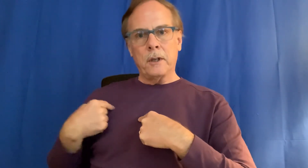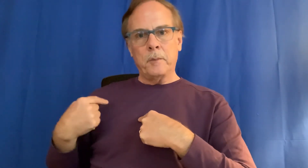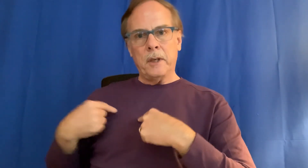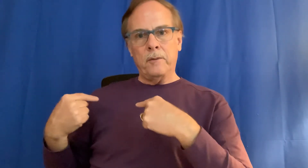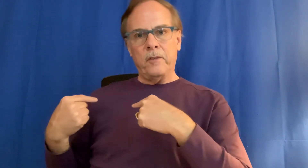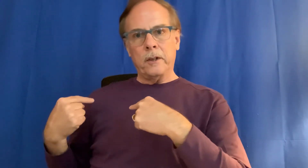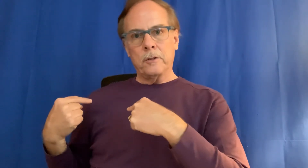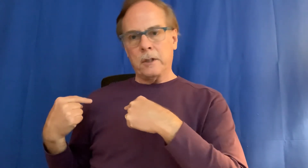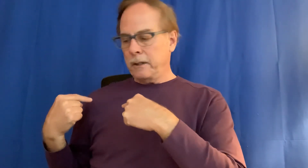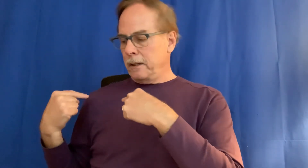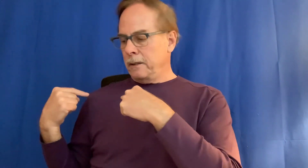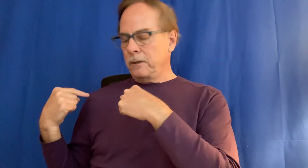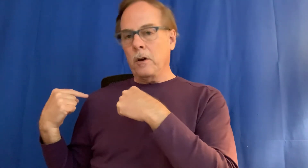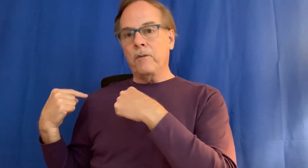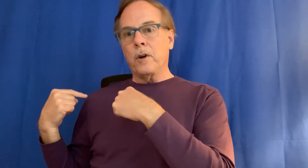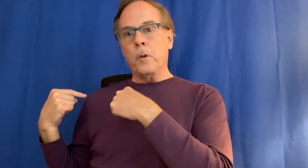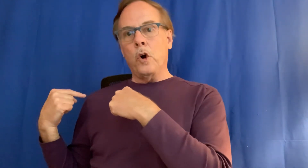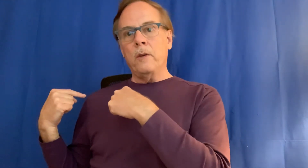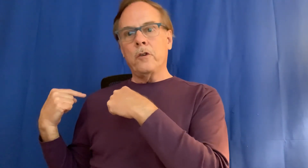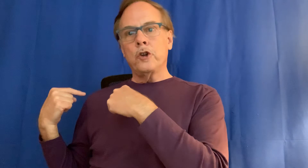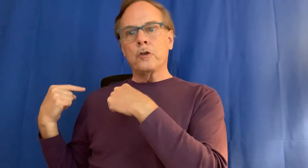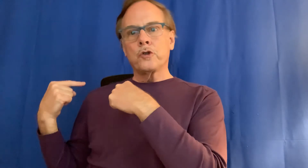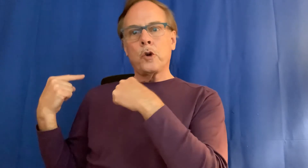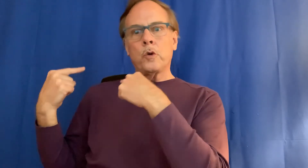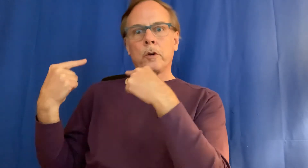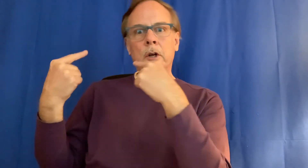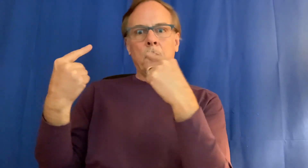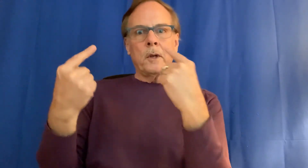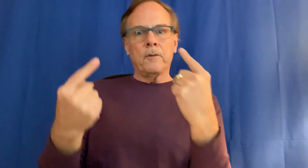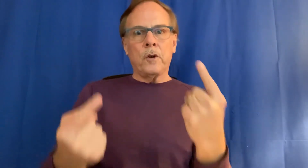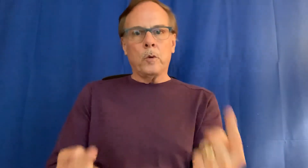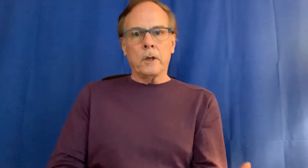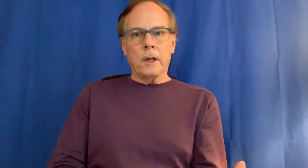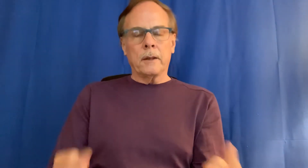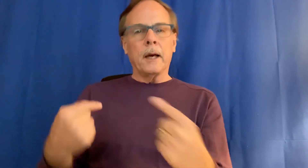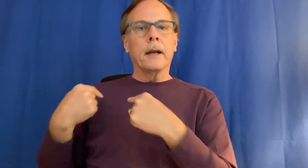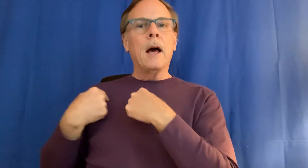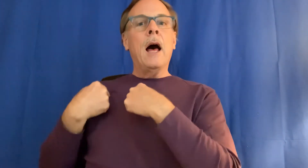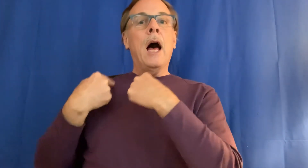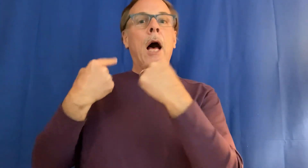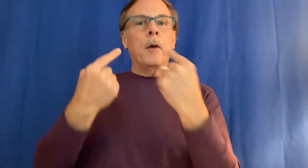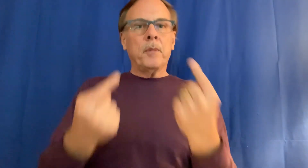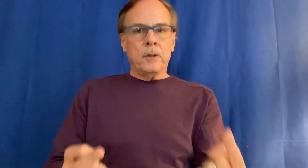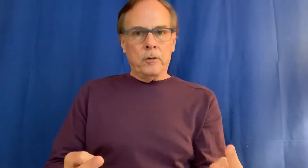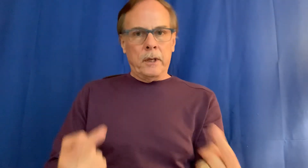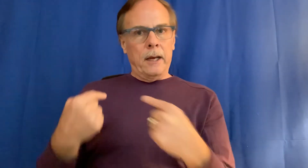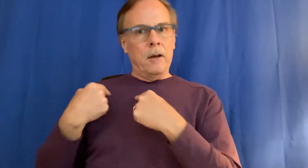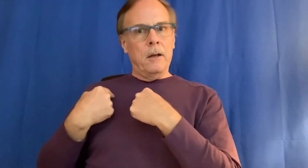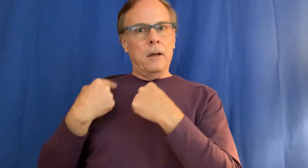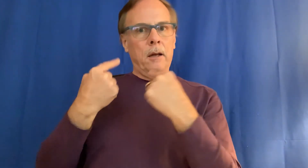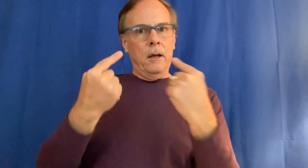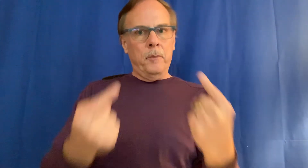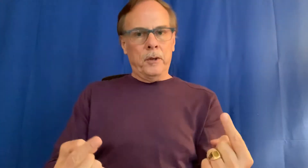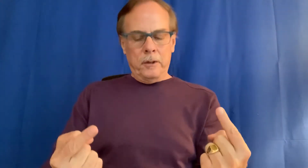dominant fingers like this, from over your shoulder coming forward like that. Up until now. Up until